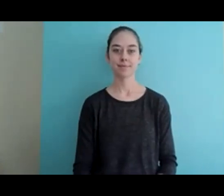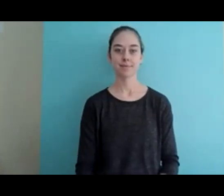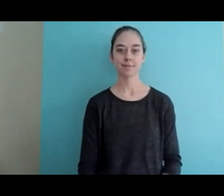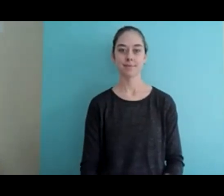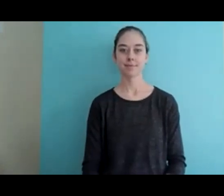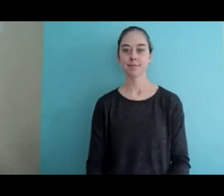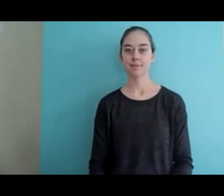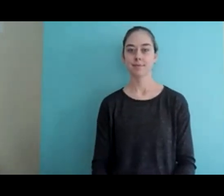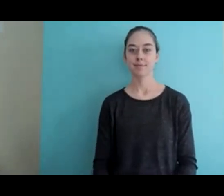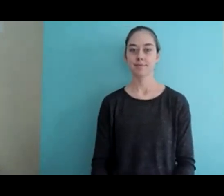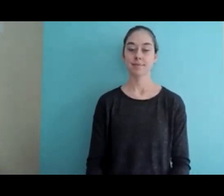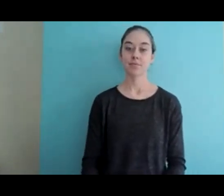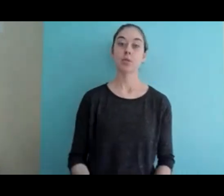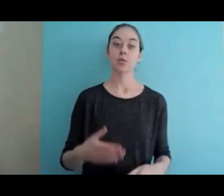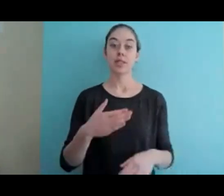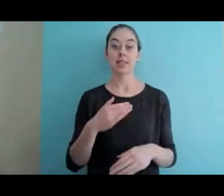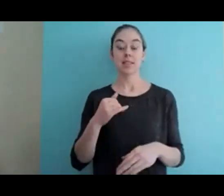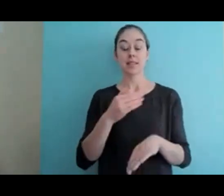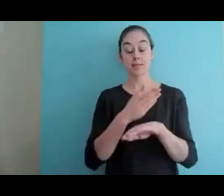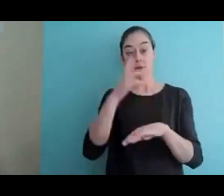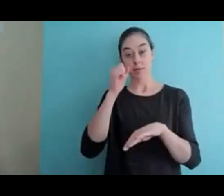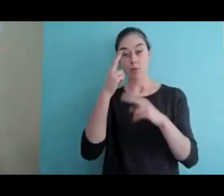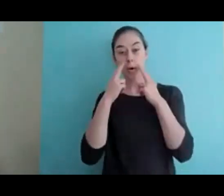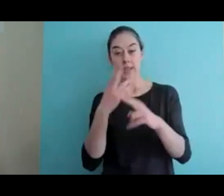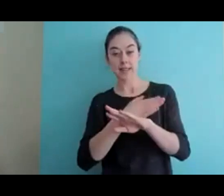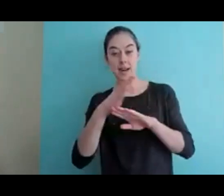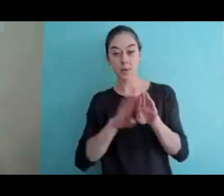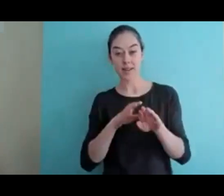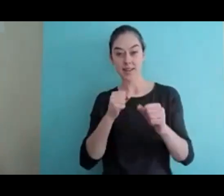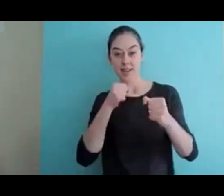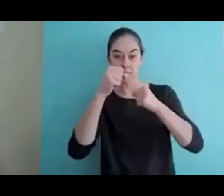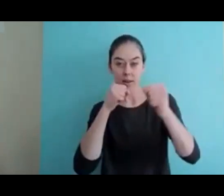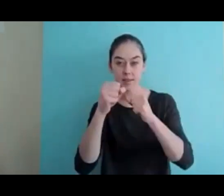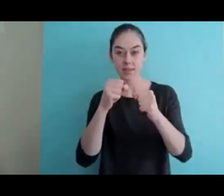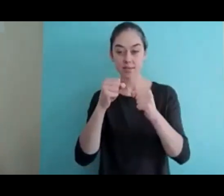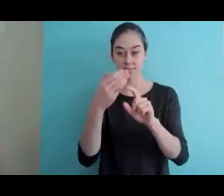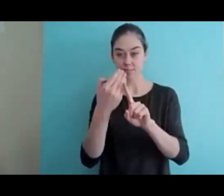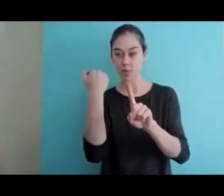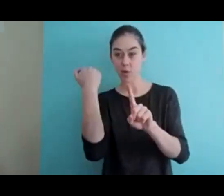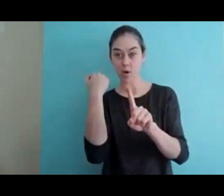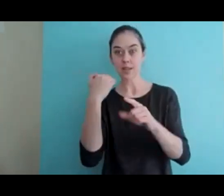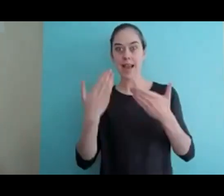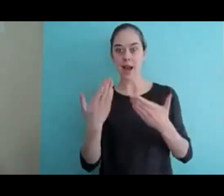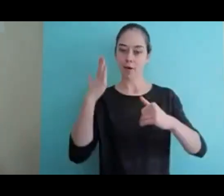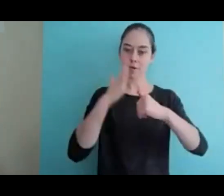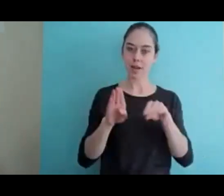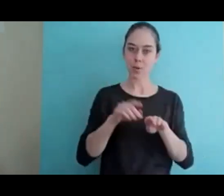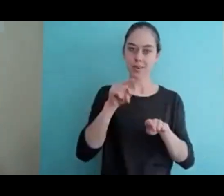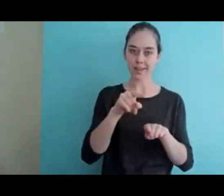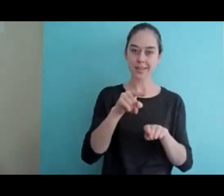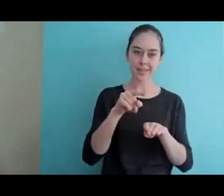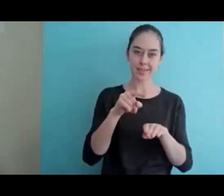Instead of starting with a boxing, kickboxing workout at the start, we're gonna finish with it, okay? We're gonna finish it.